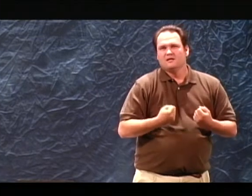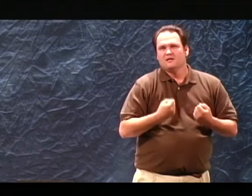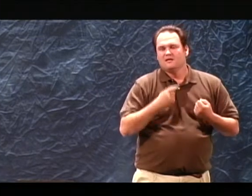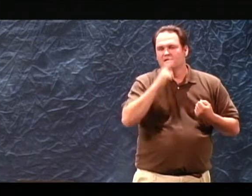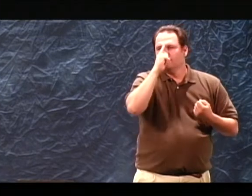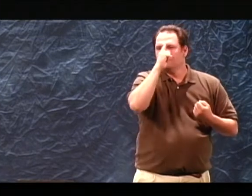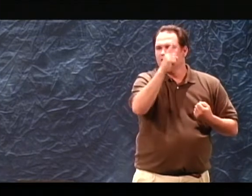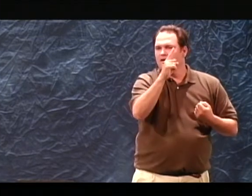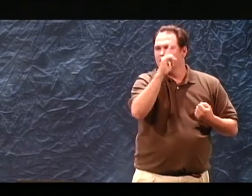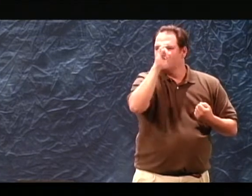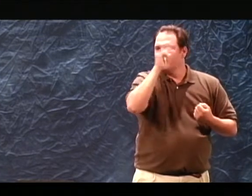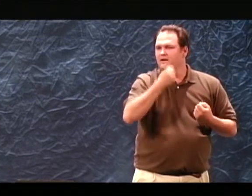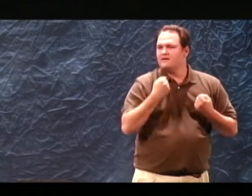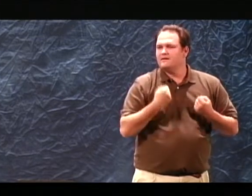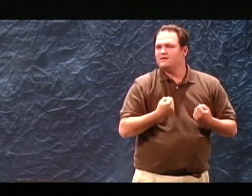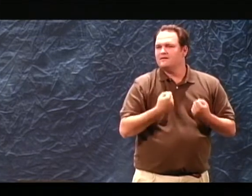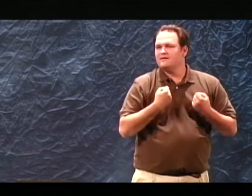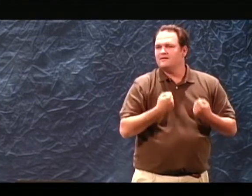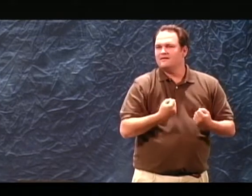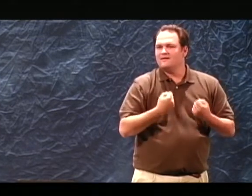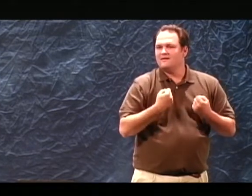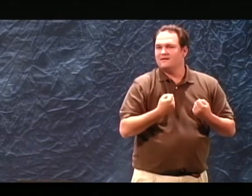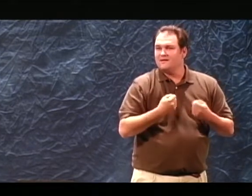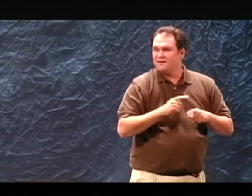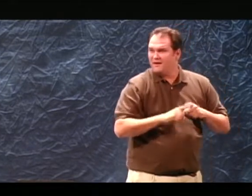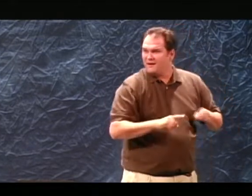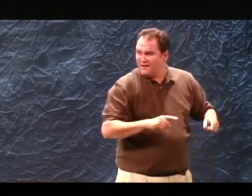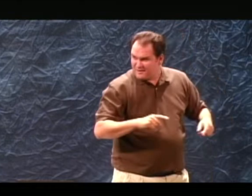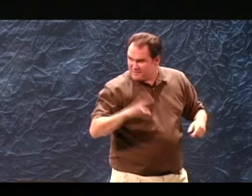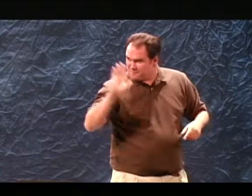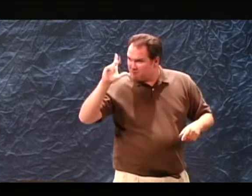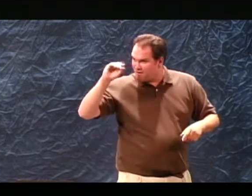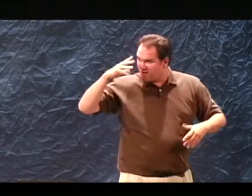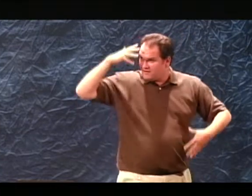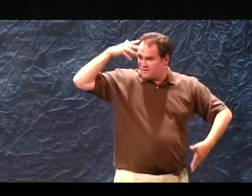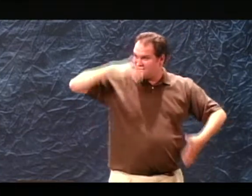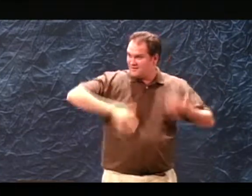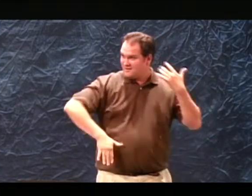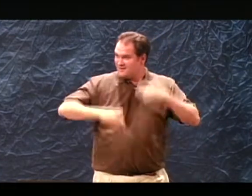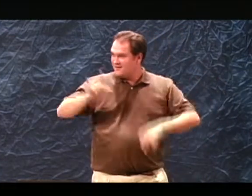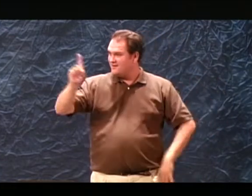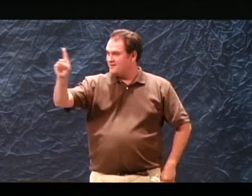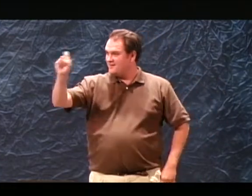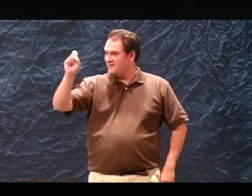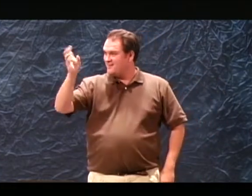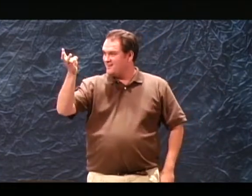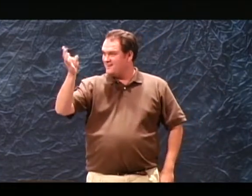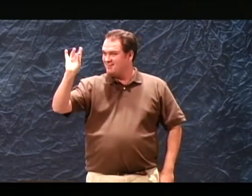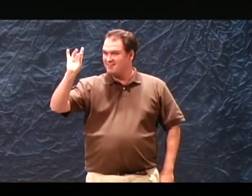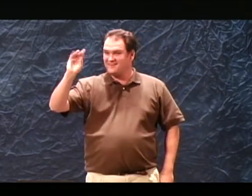imagine we just have to drive 300 miles how tired we get our blood flows 160